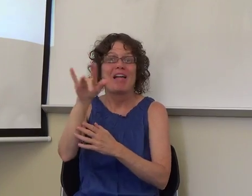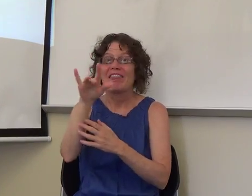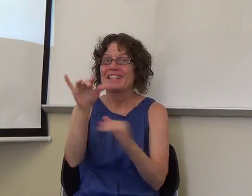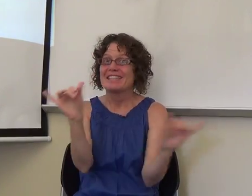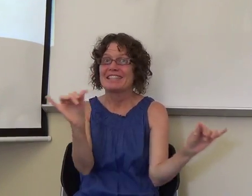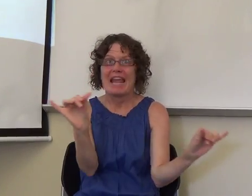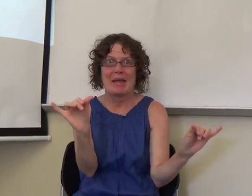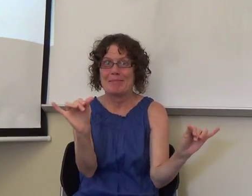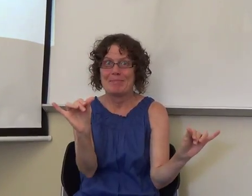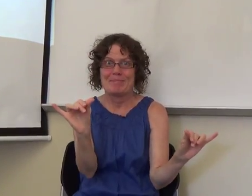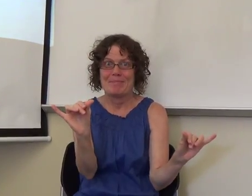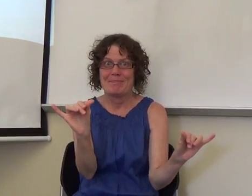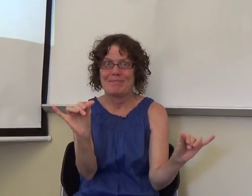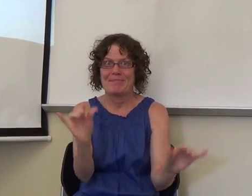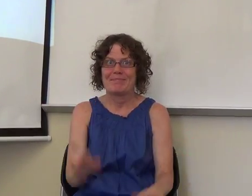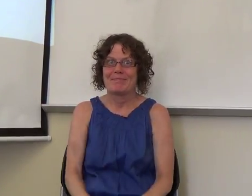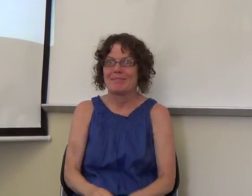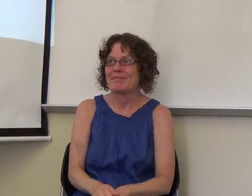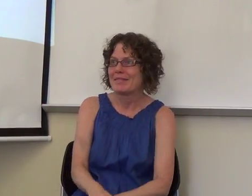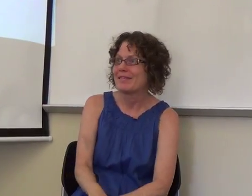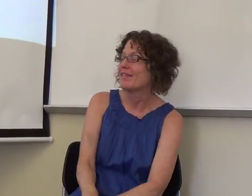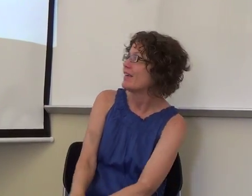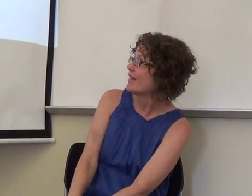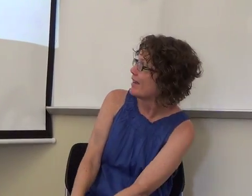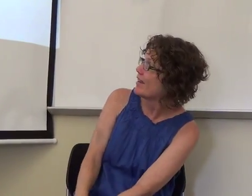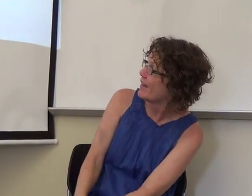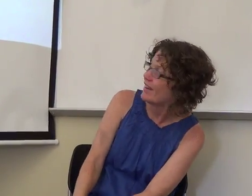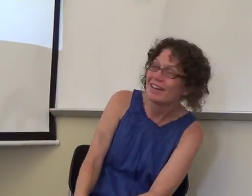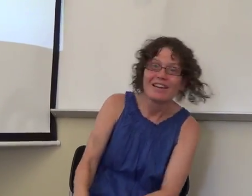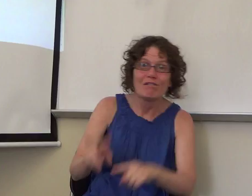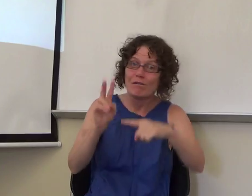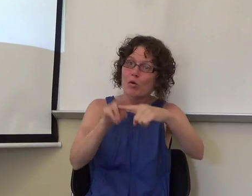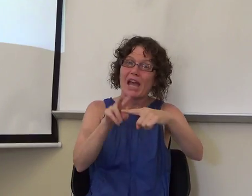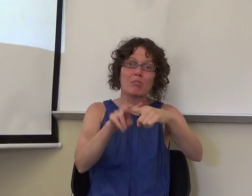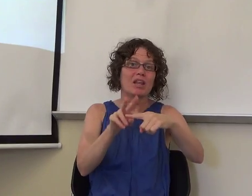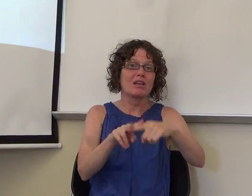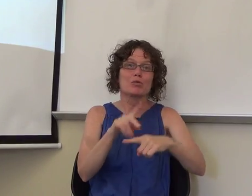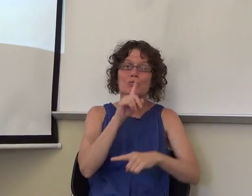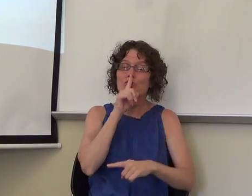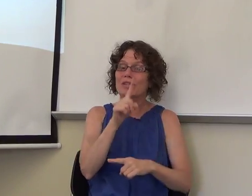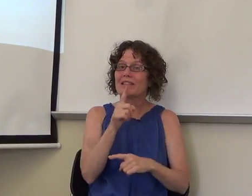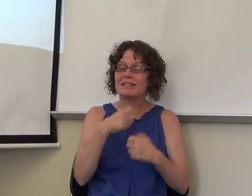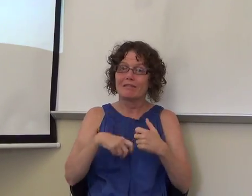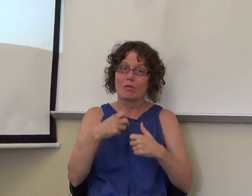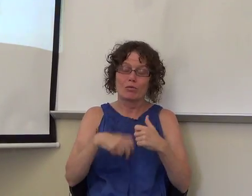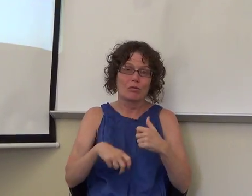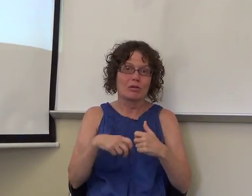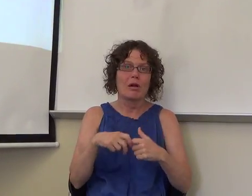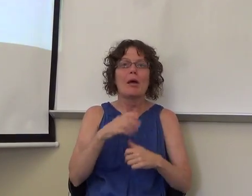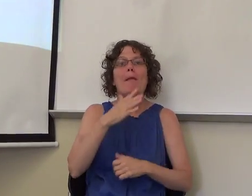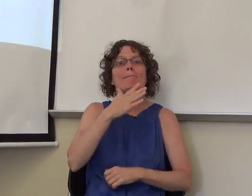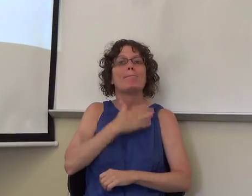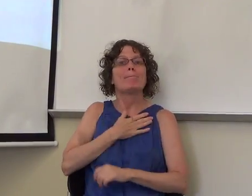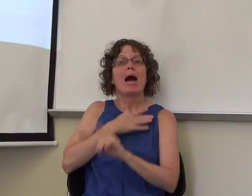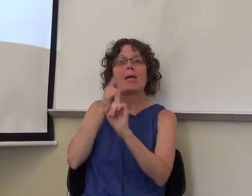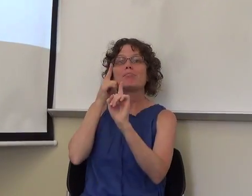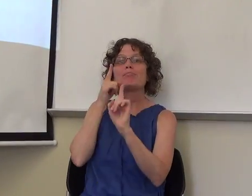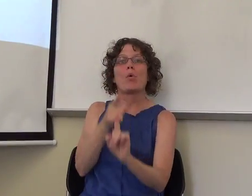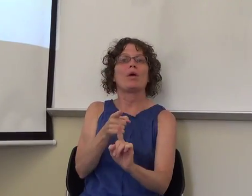Okay? It's tricky. This vocab stuff is tricky. But my point is that the better clue